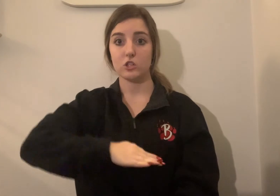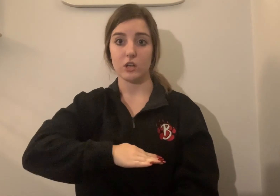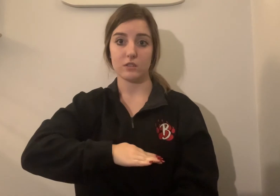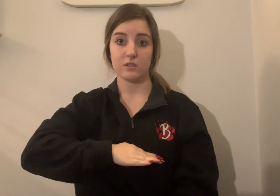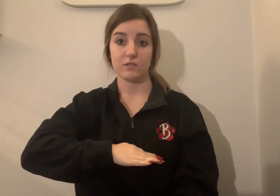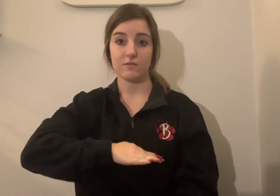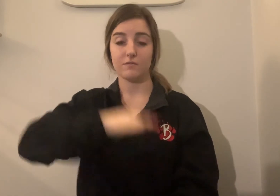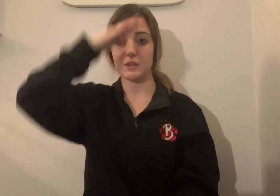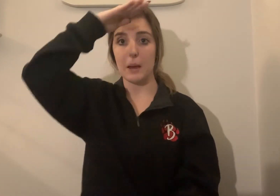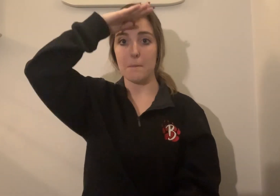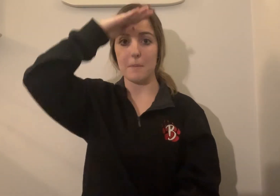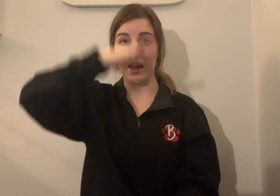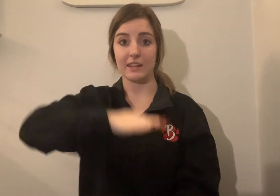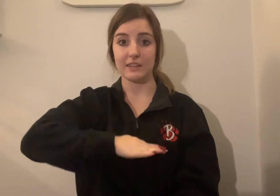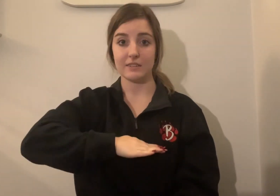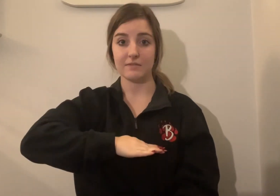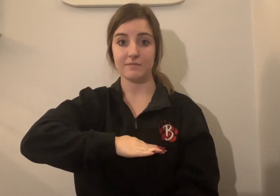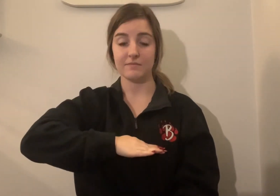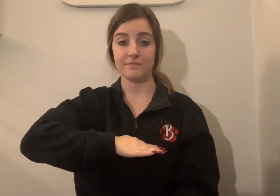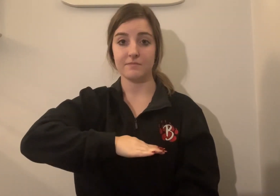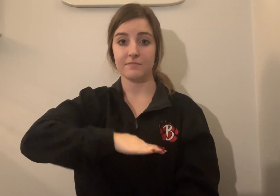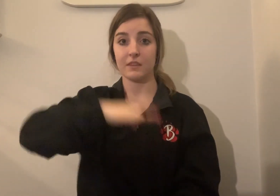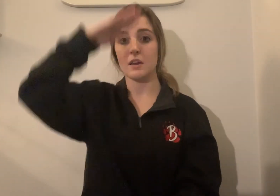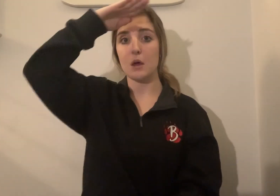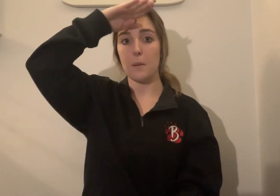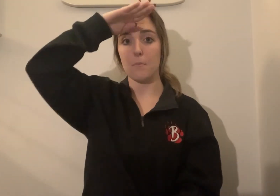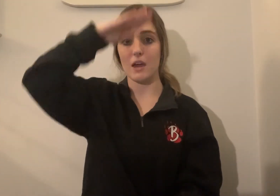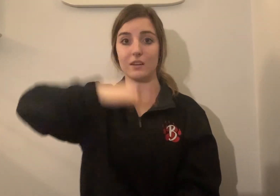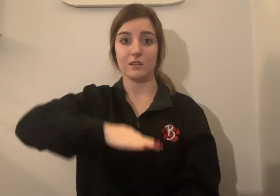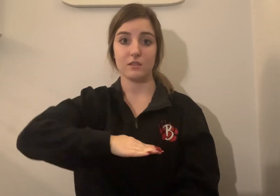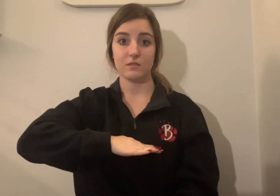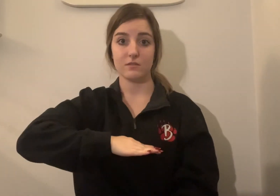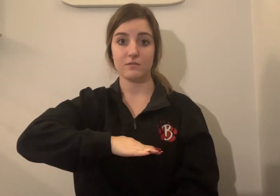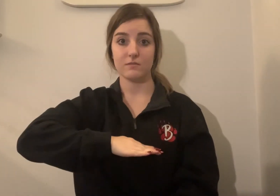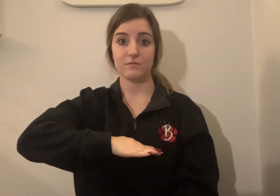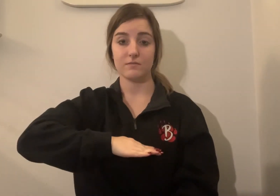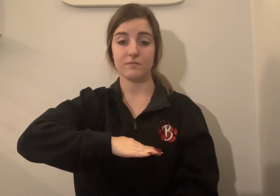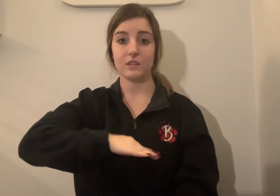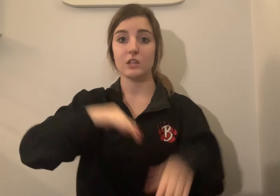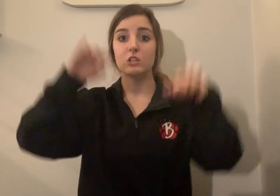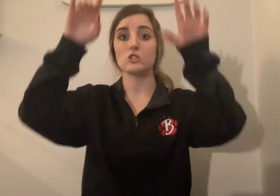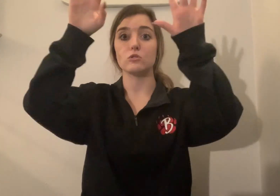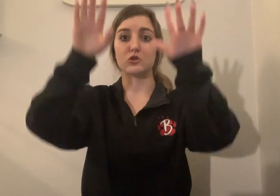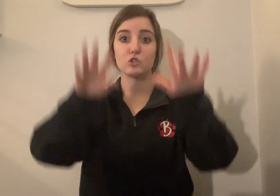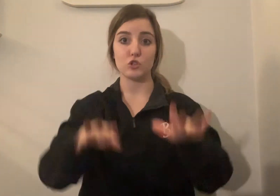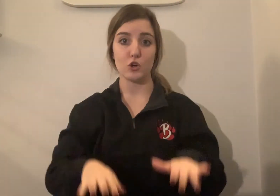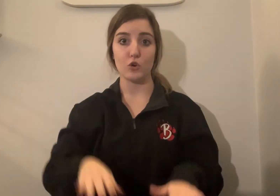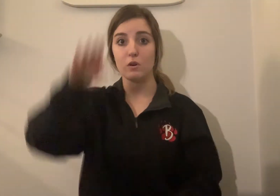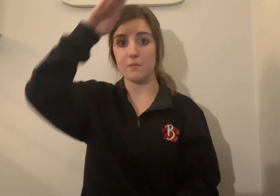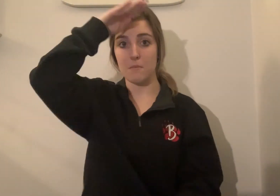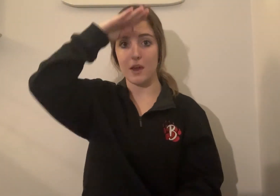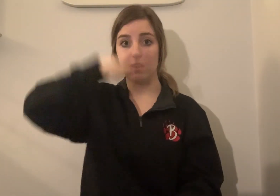chest. Man. Man. So snow man.